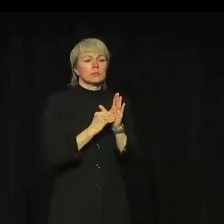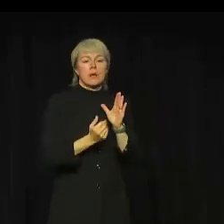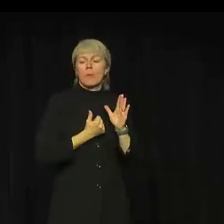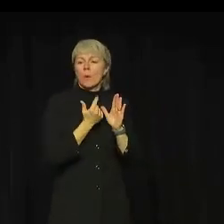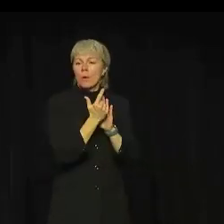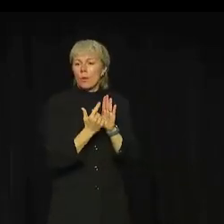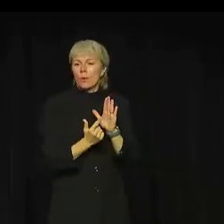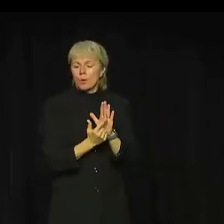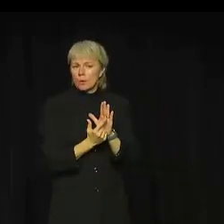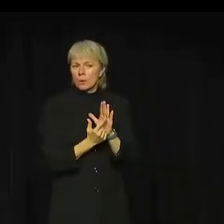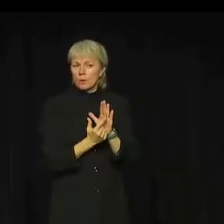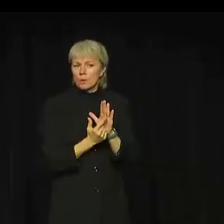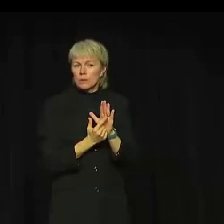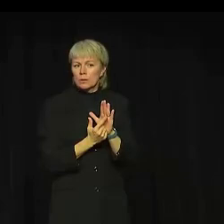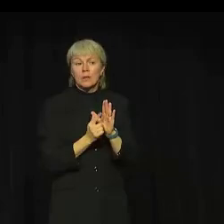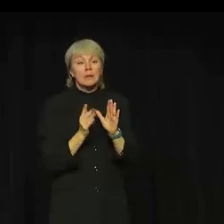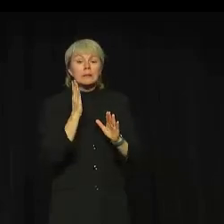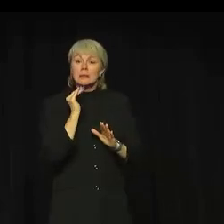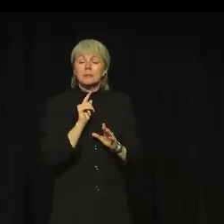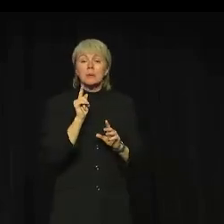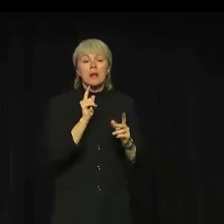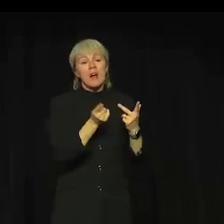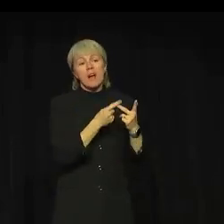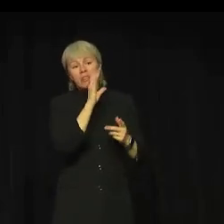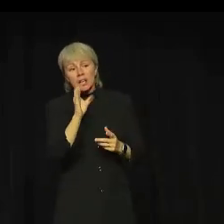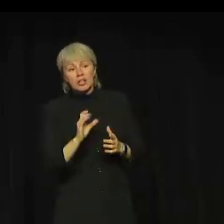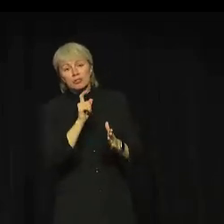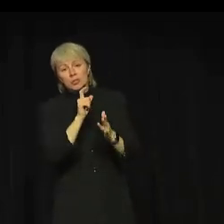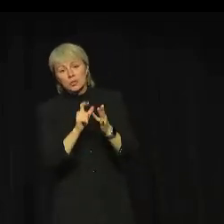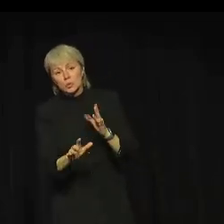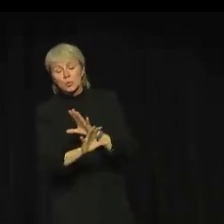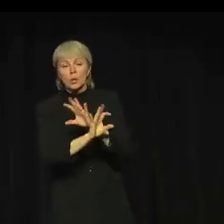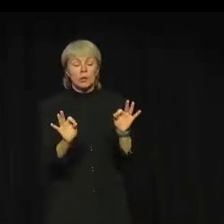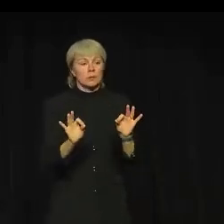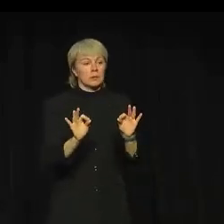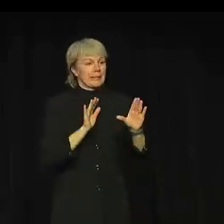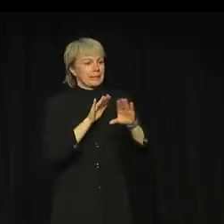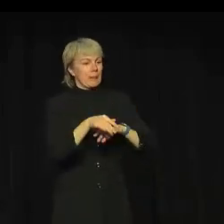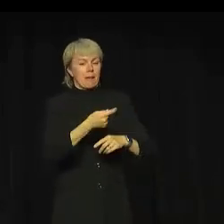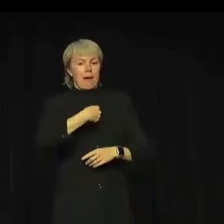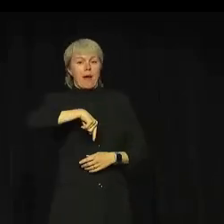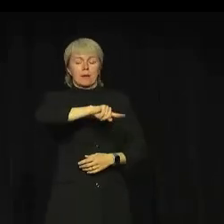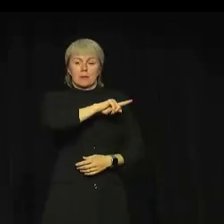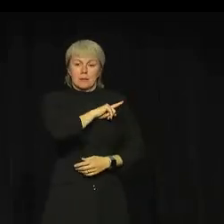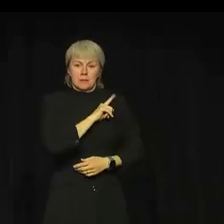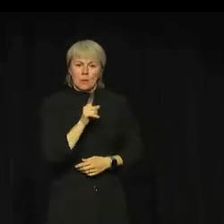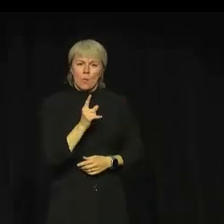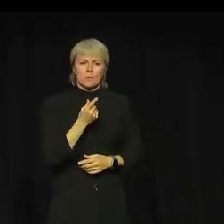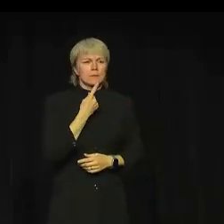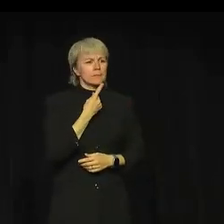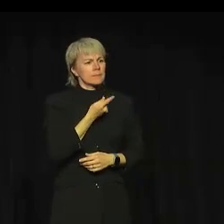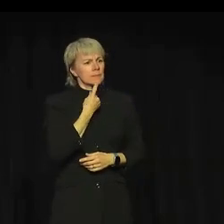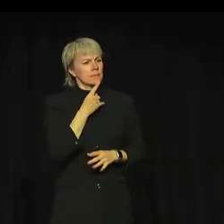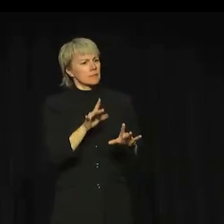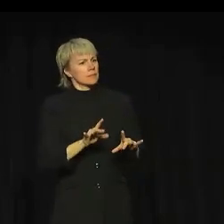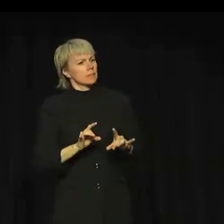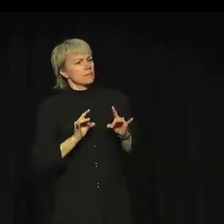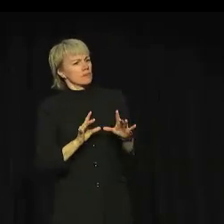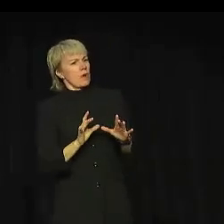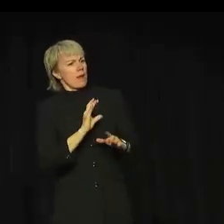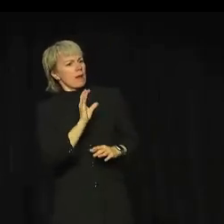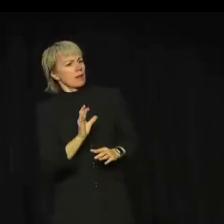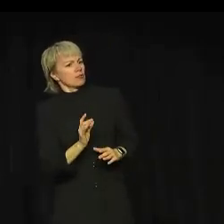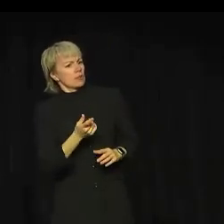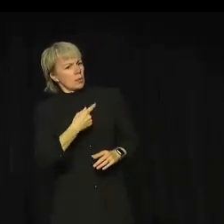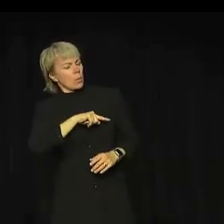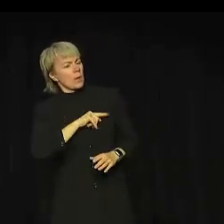it's not about what other democracies do or don't do. This is about us and about the nation that we want to be. For